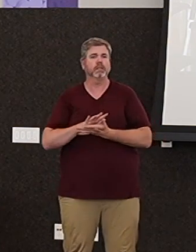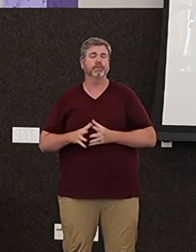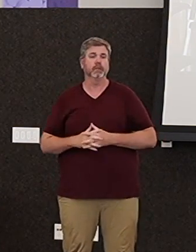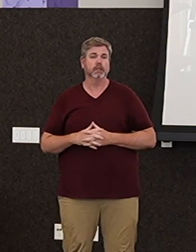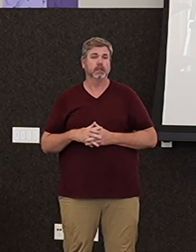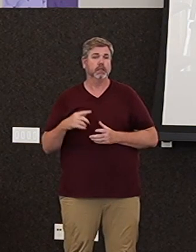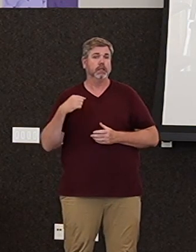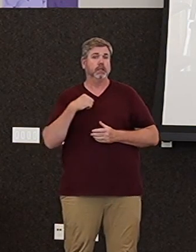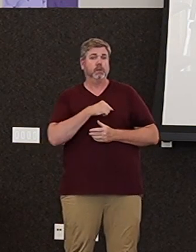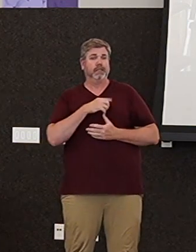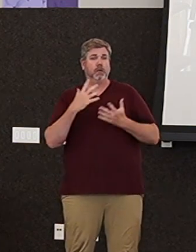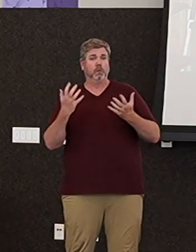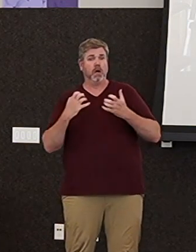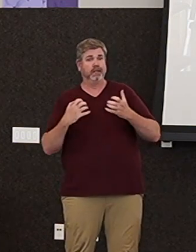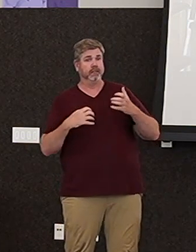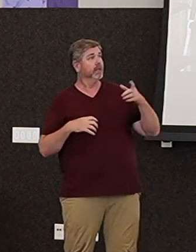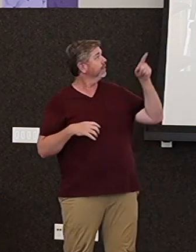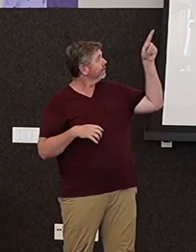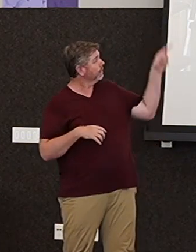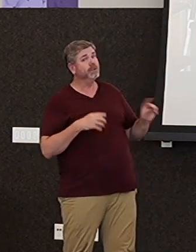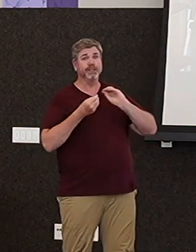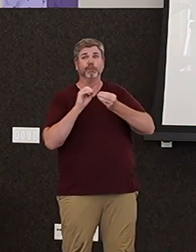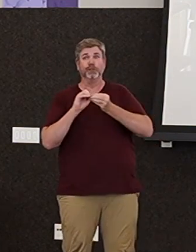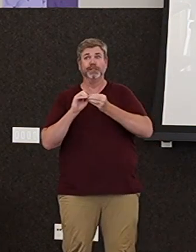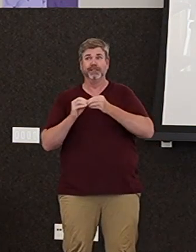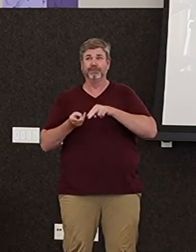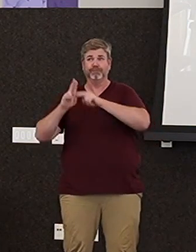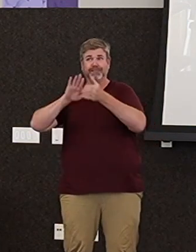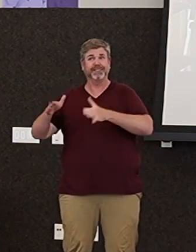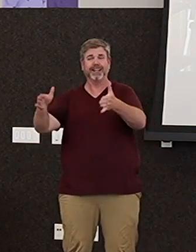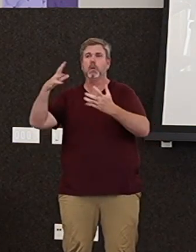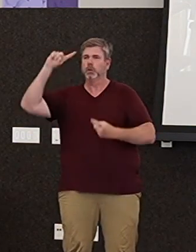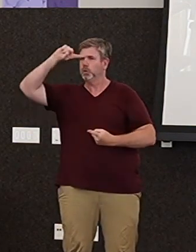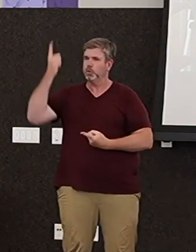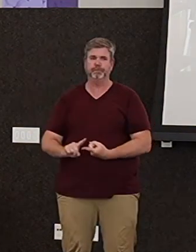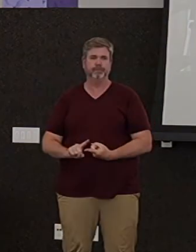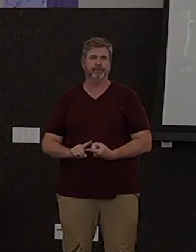way, way down, and we're going to do that together. So thank you all very much, and thanks to the DA in particular.